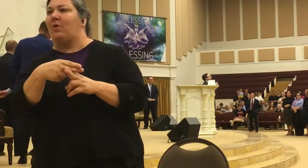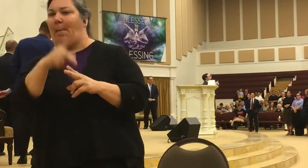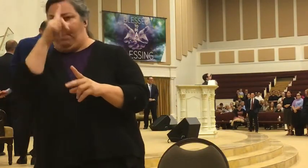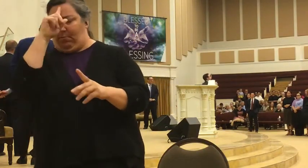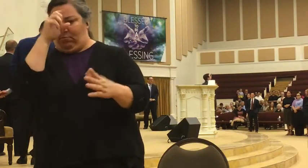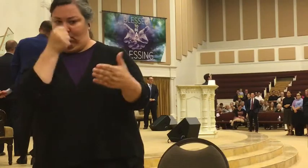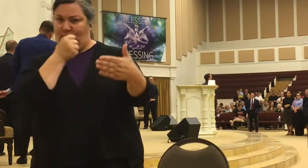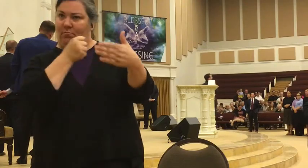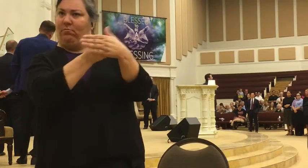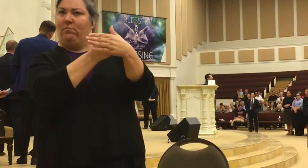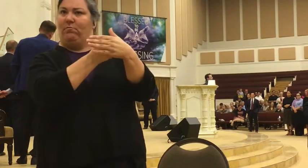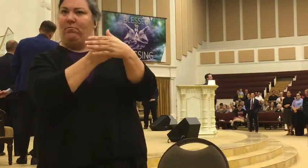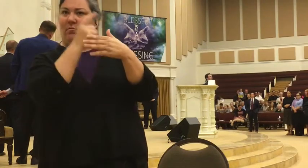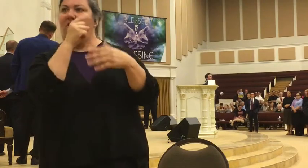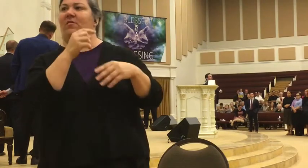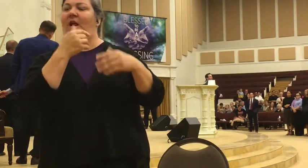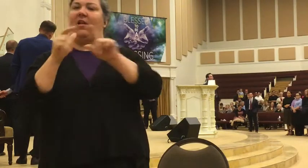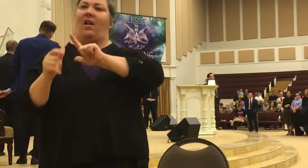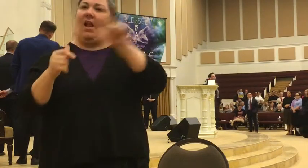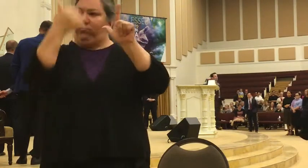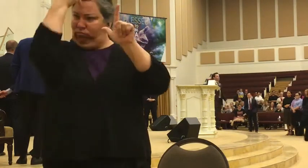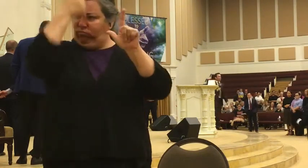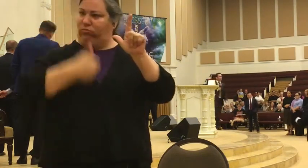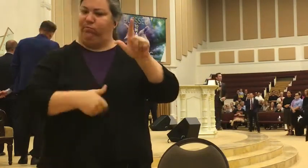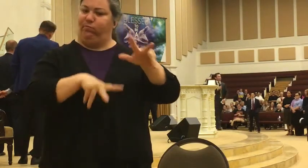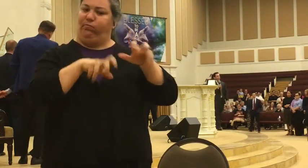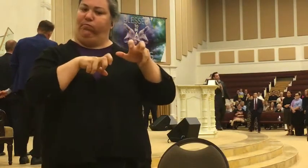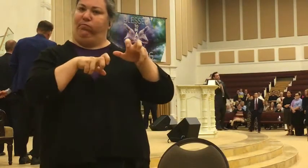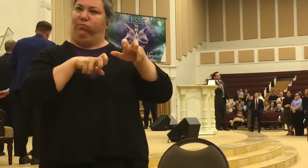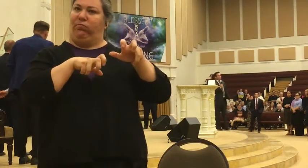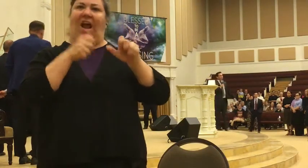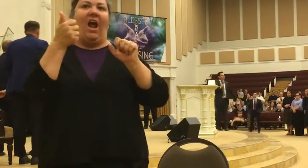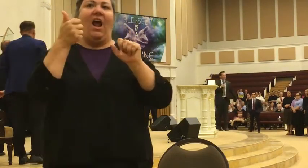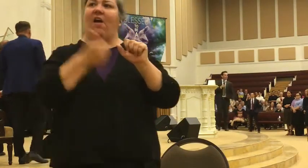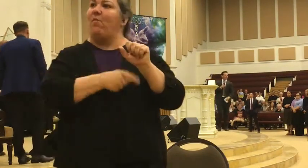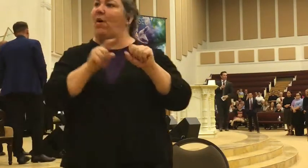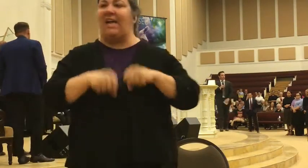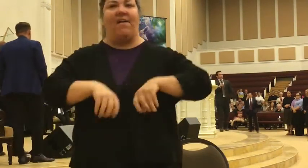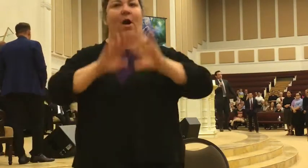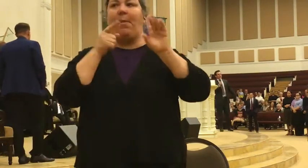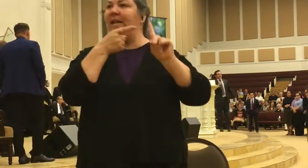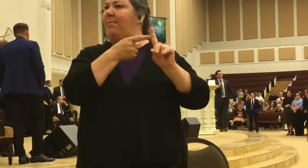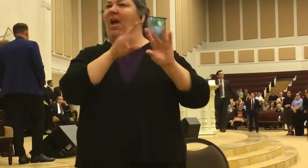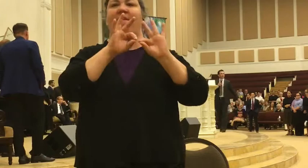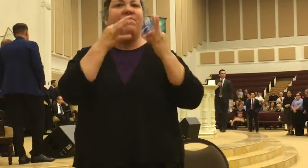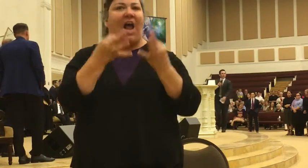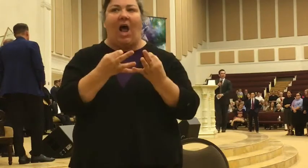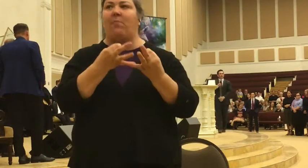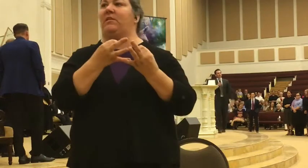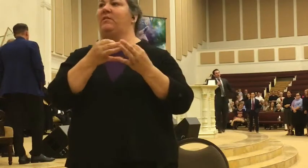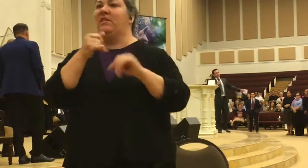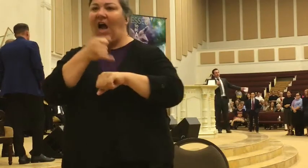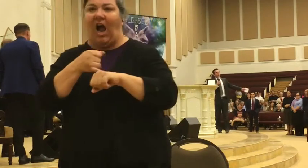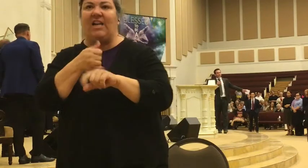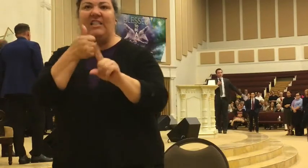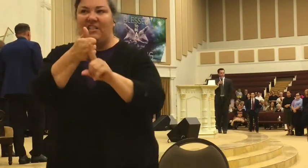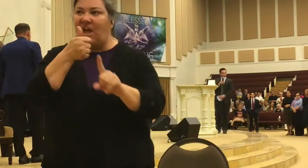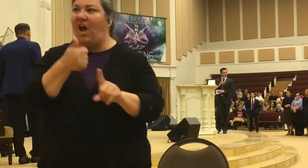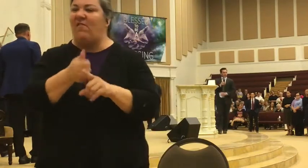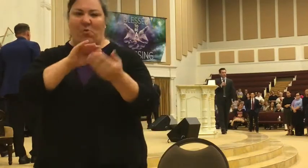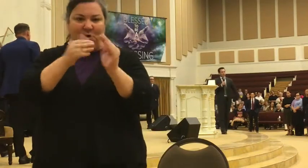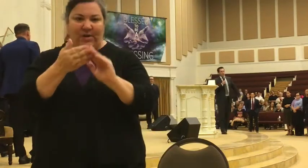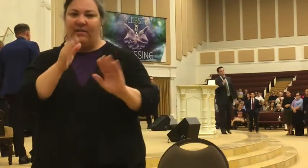whole left side of his body's paralyzed. The island gave up on him, the family gave up on him, his community gave up on him, said he's